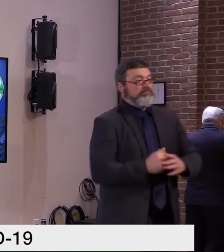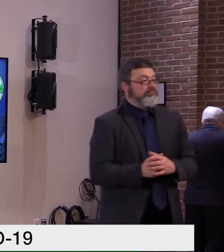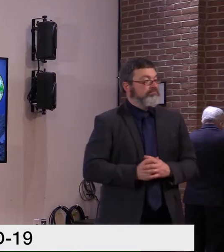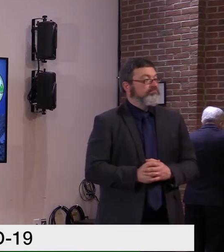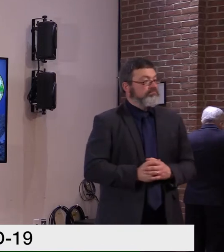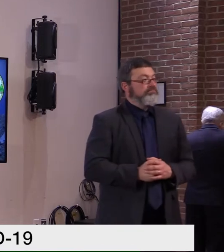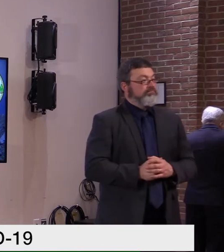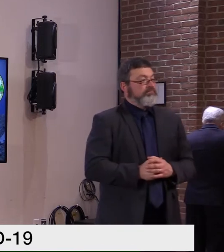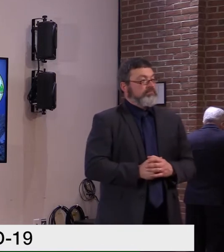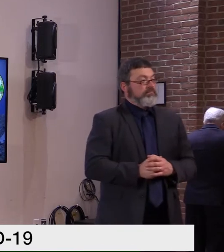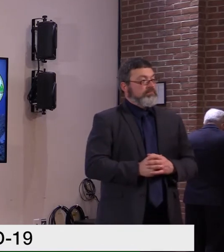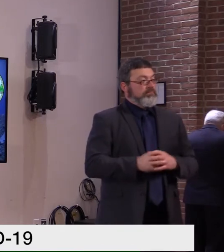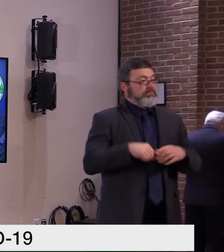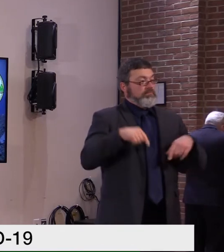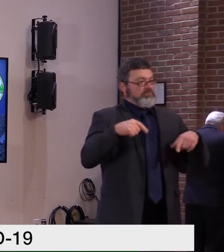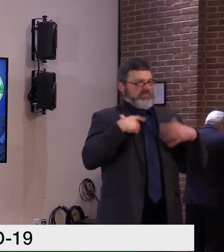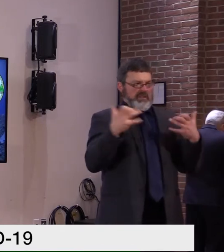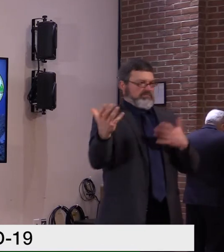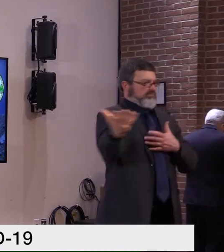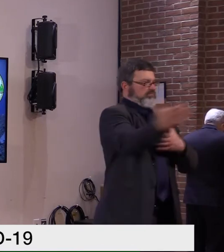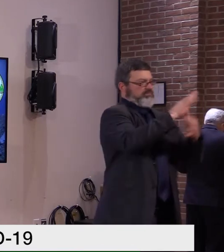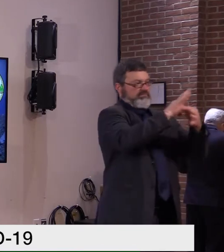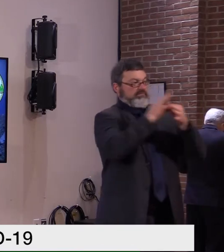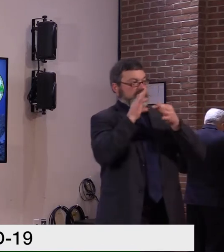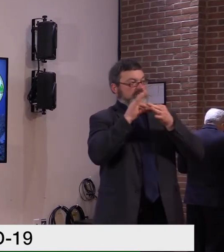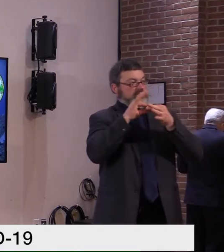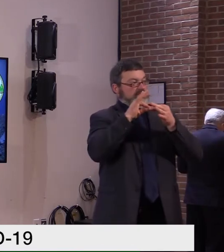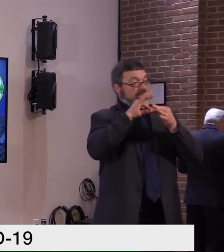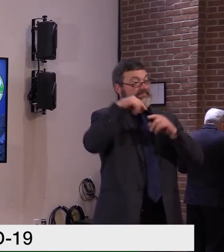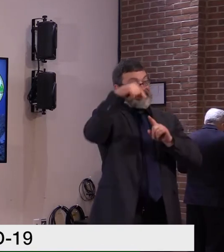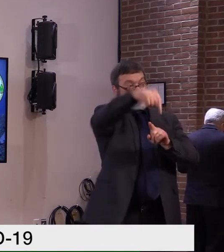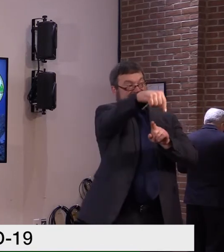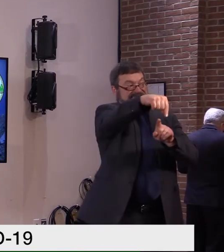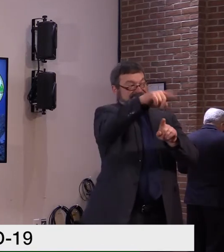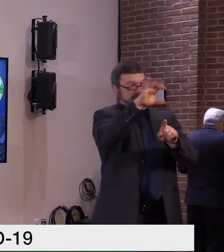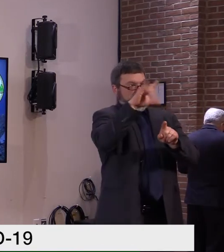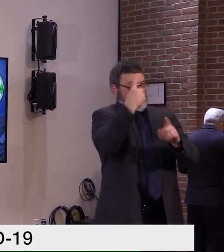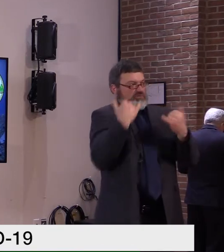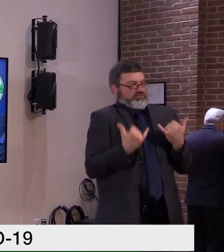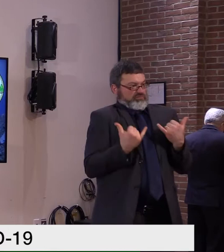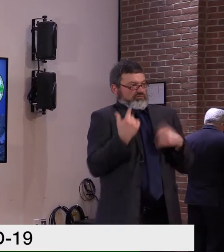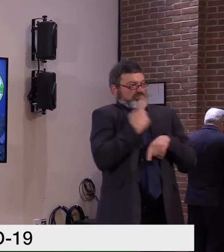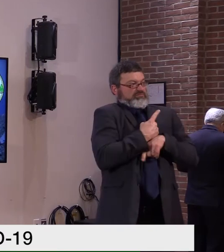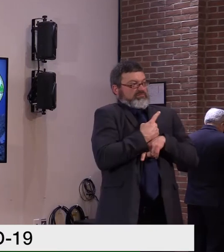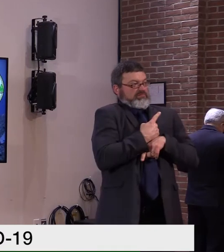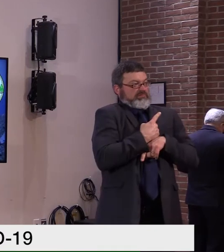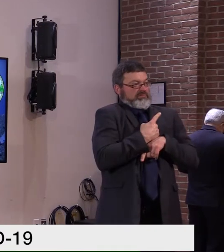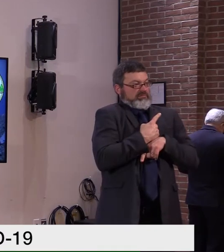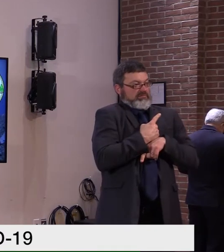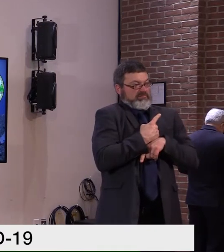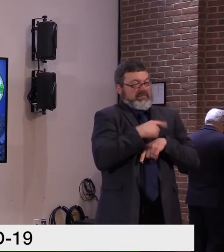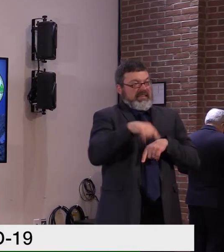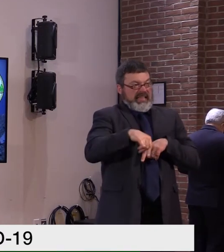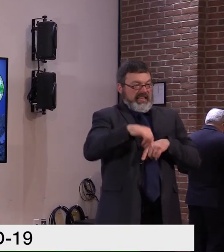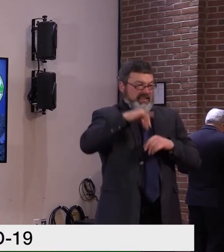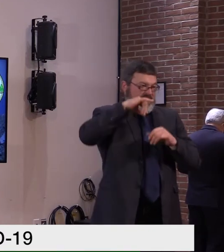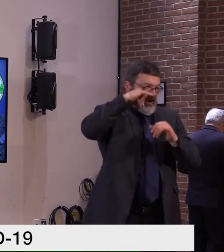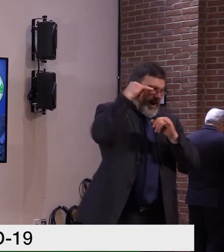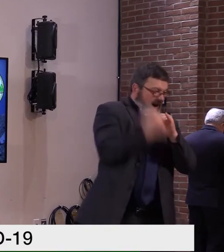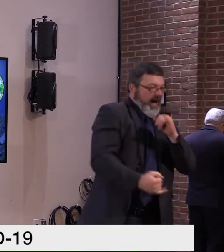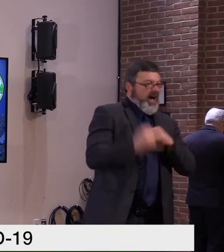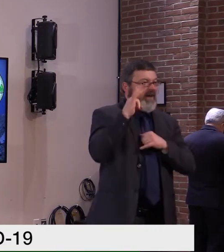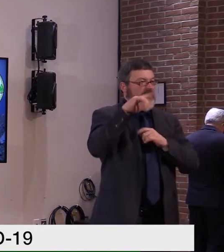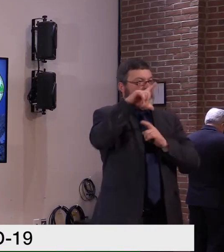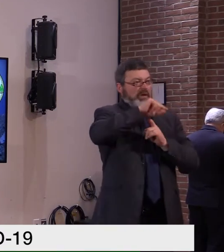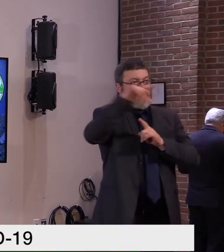As you all know, today is the first day of December, the final month of what has been a long year for many of us. You sacrificed